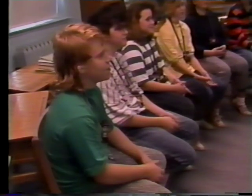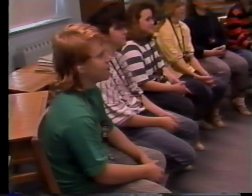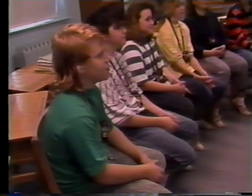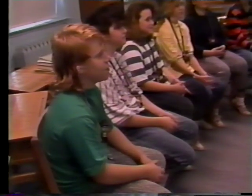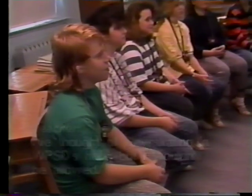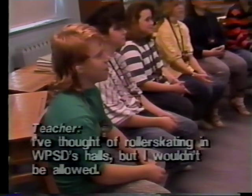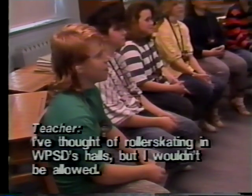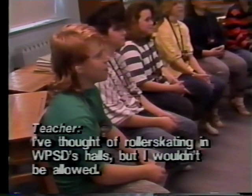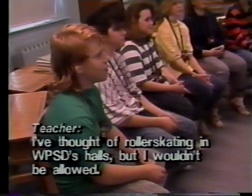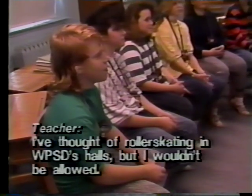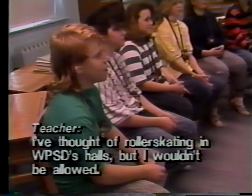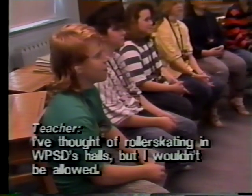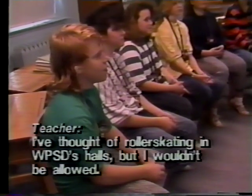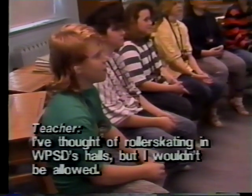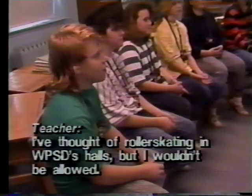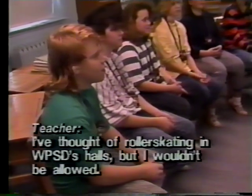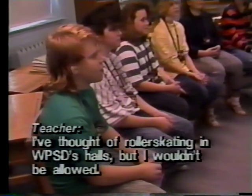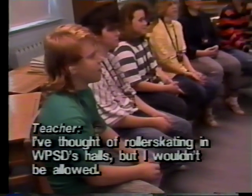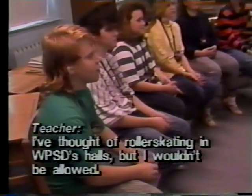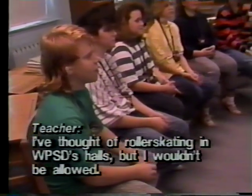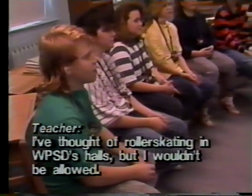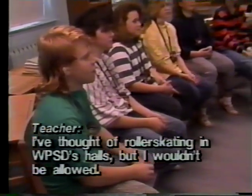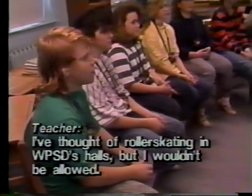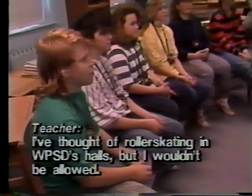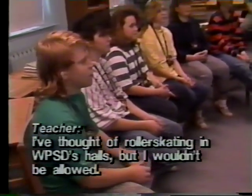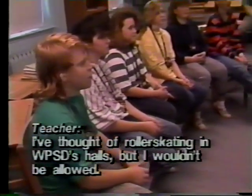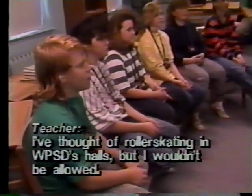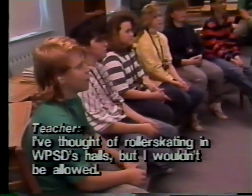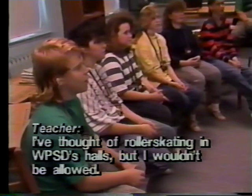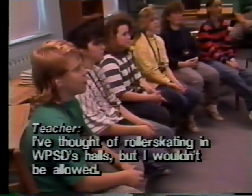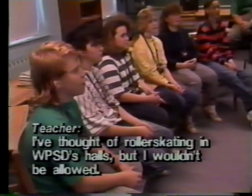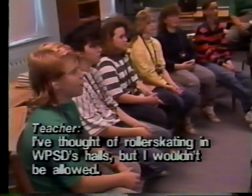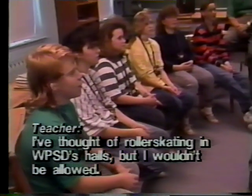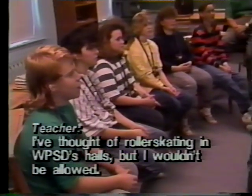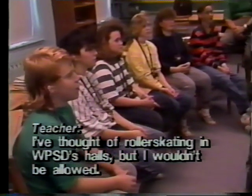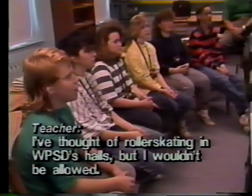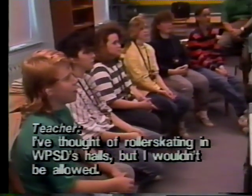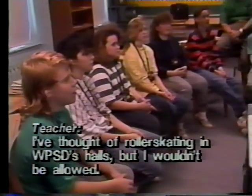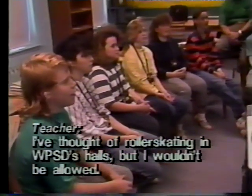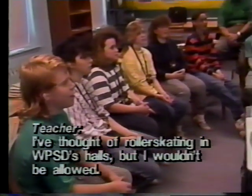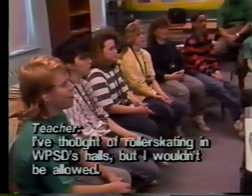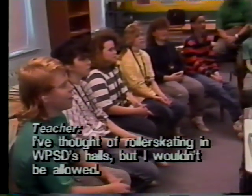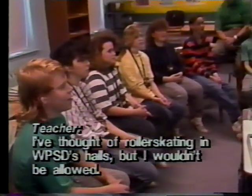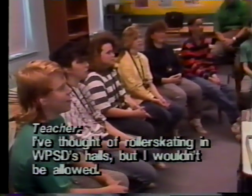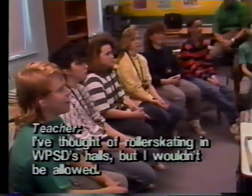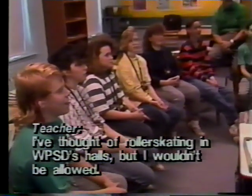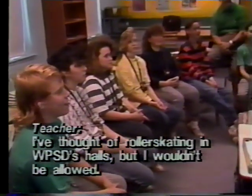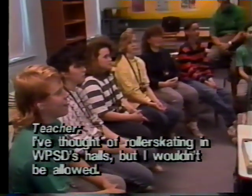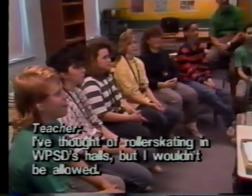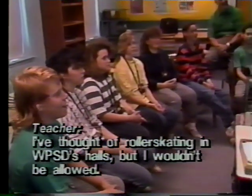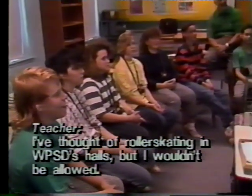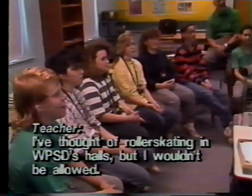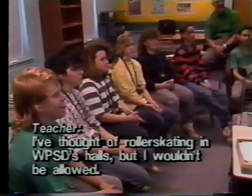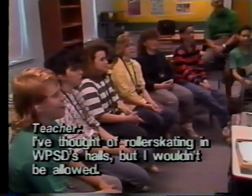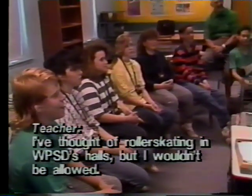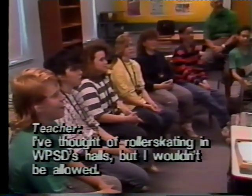I've thought about roller skating in WPSD's hallways, but I would not be allowed.